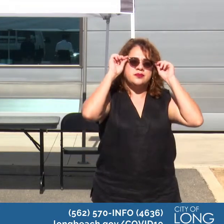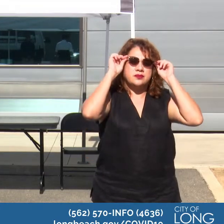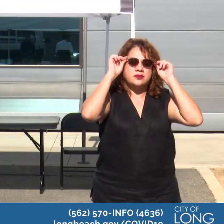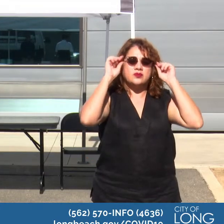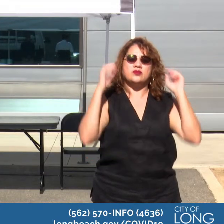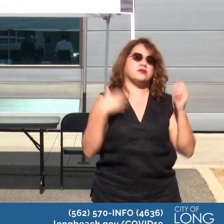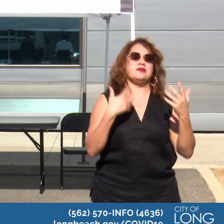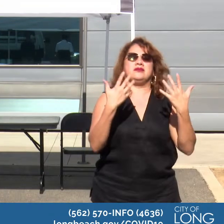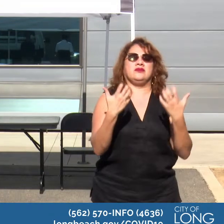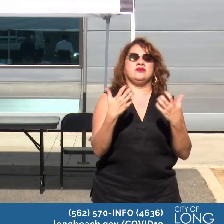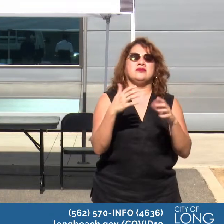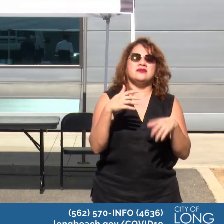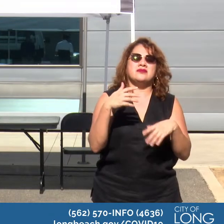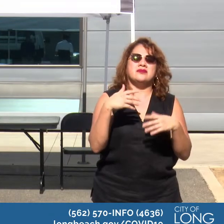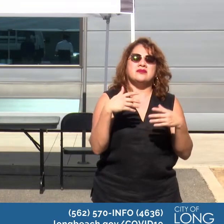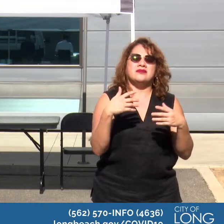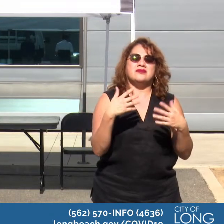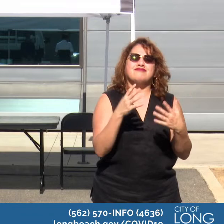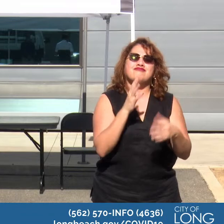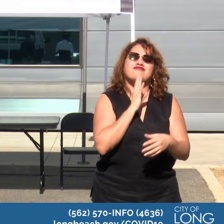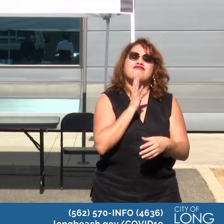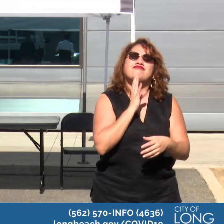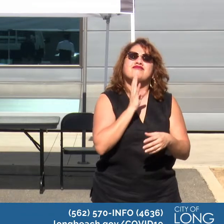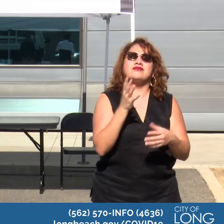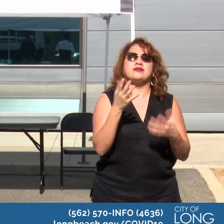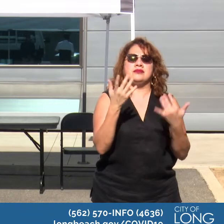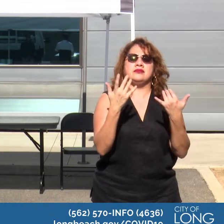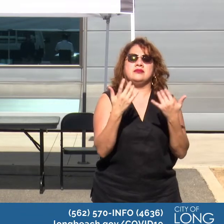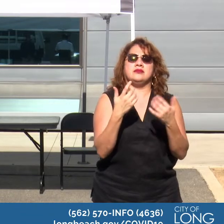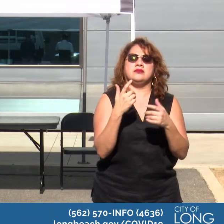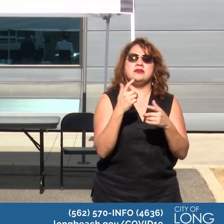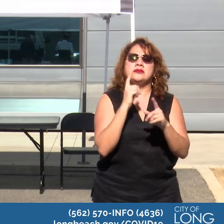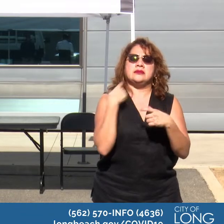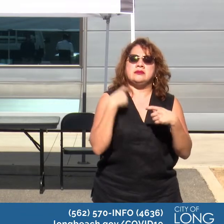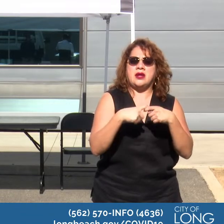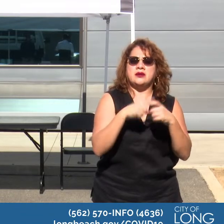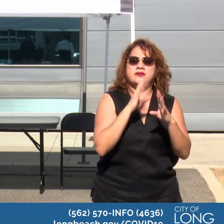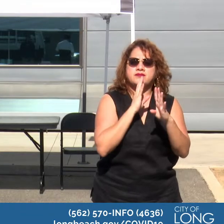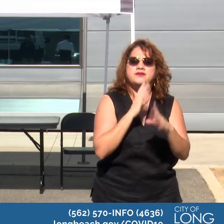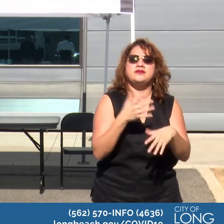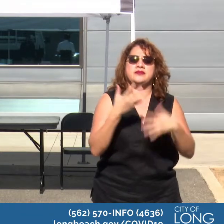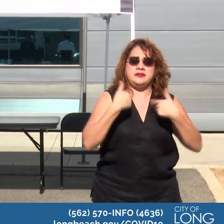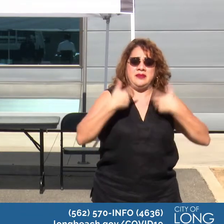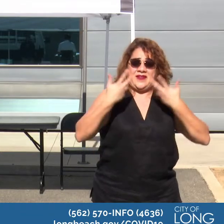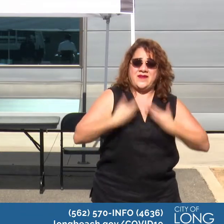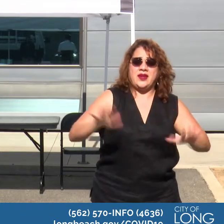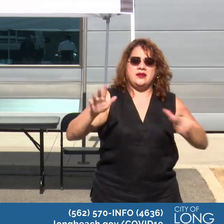remarks in Spanish, and then I'm going to turn this over to our health director, Kelly Colopy.